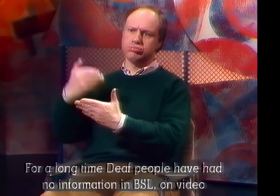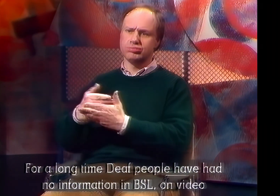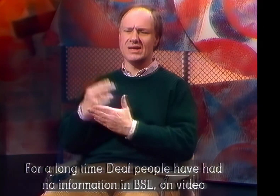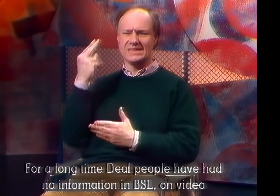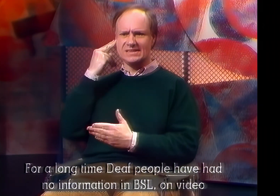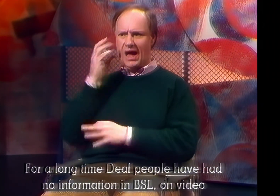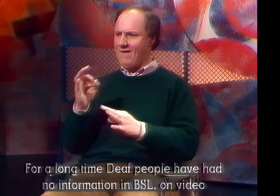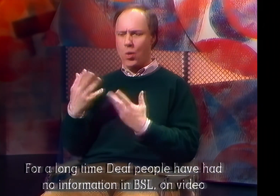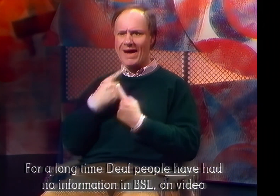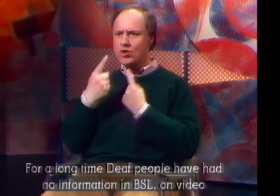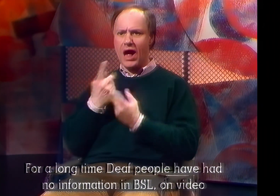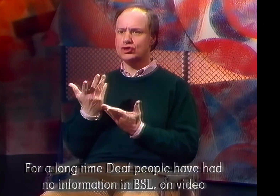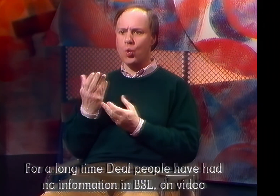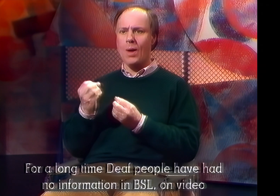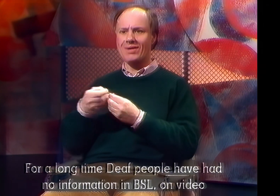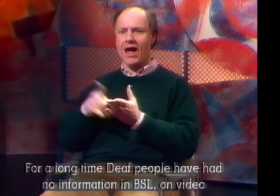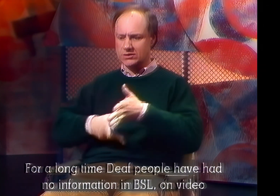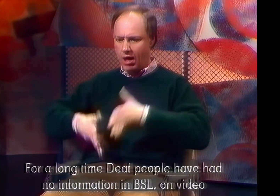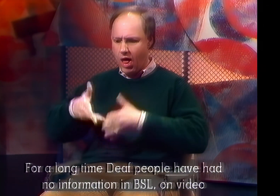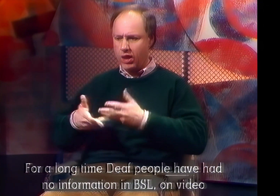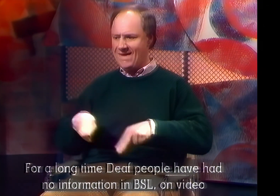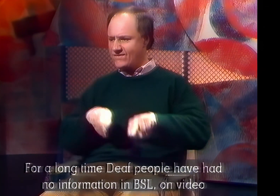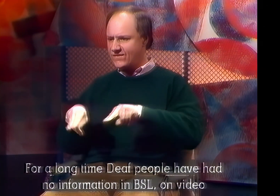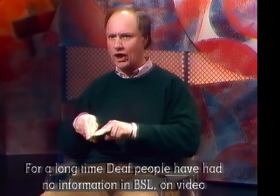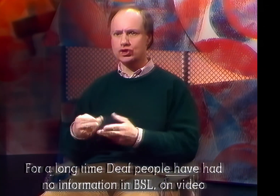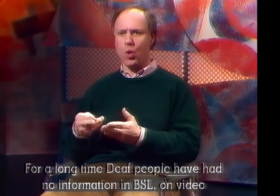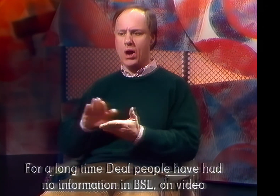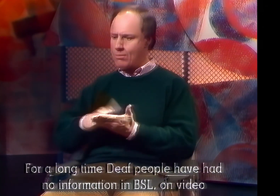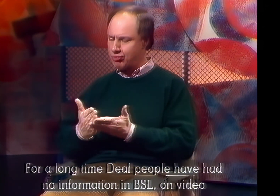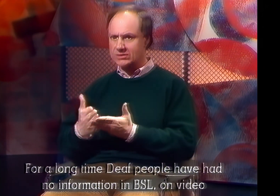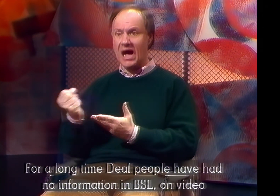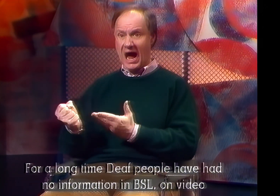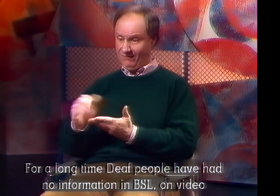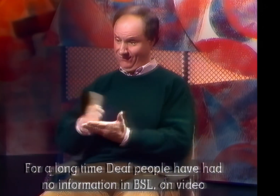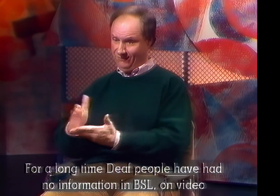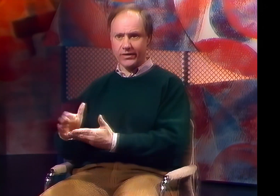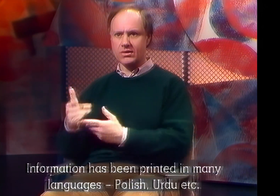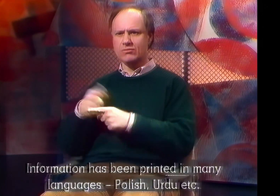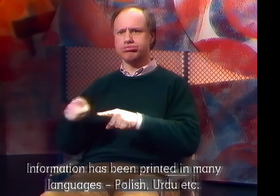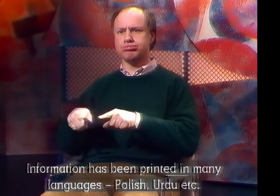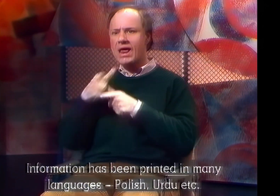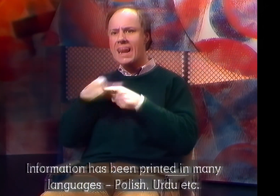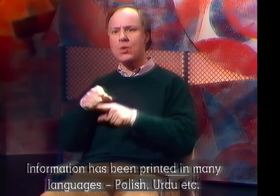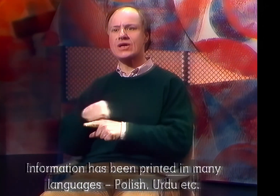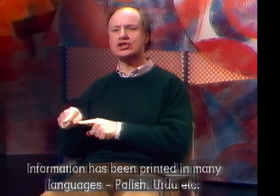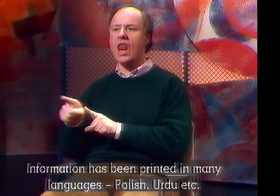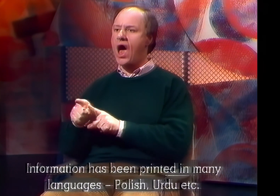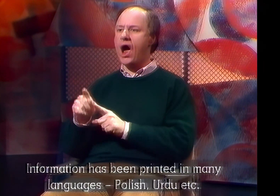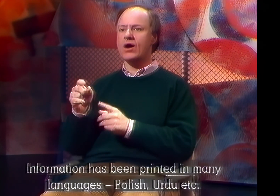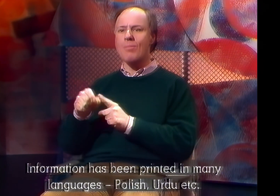For a long time now, deaf people have had no information in BSL, sign language on video. Information has been printed in many different